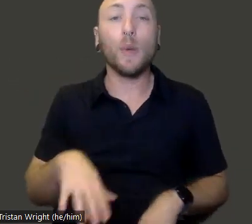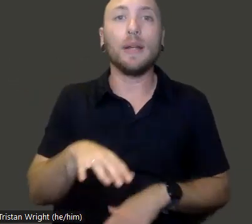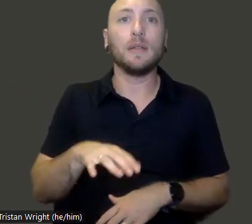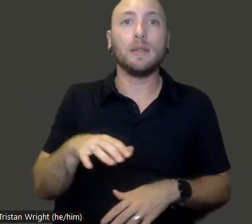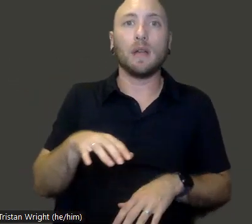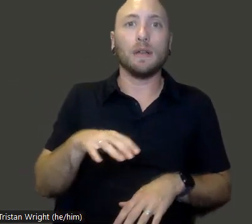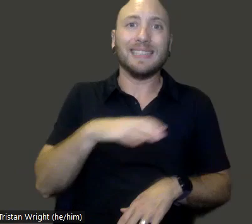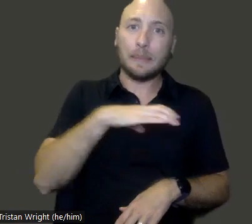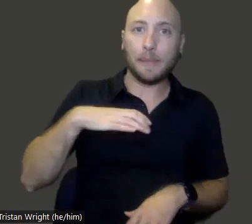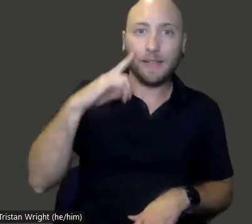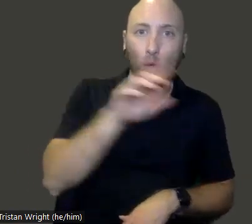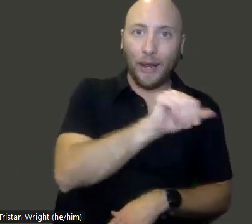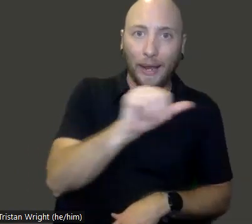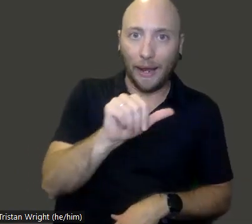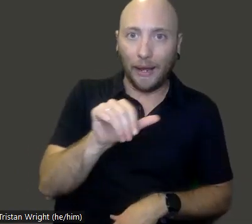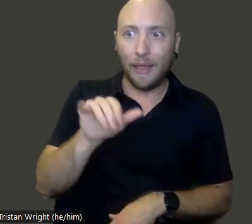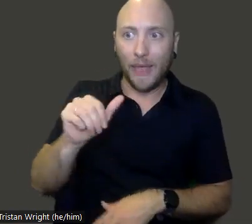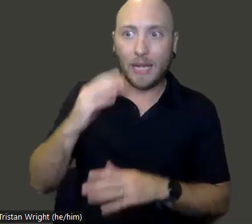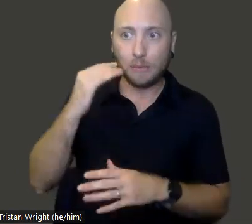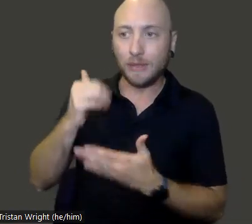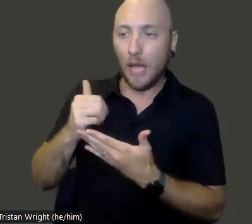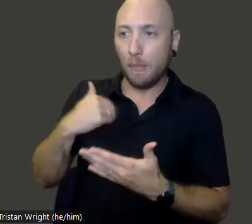with that? And